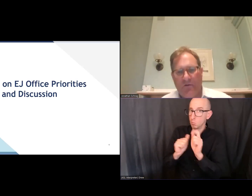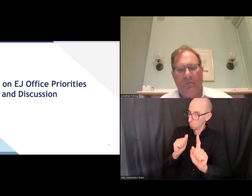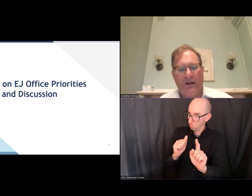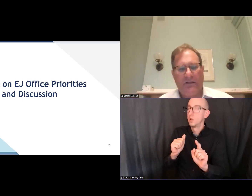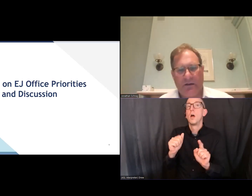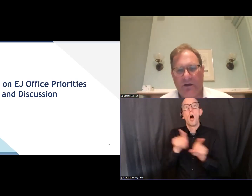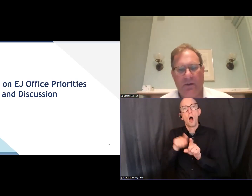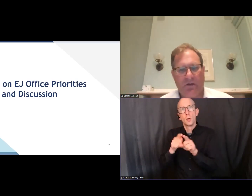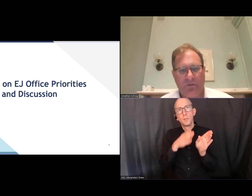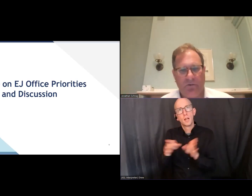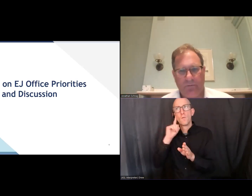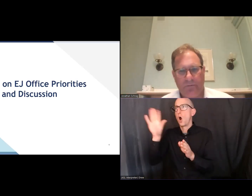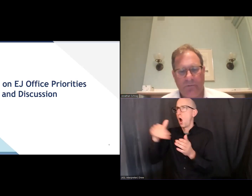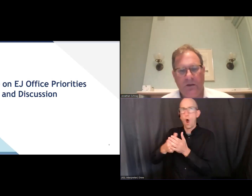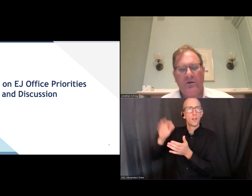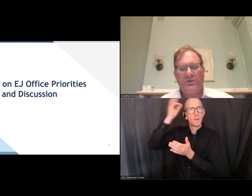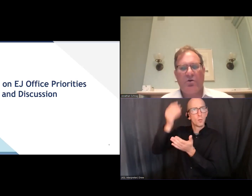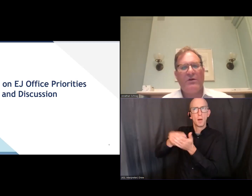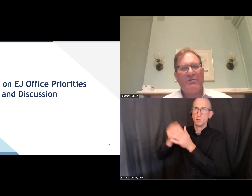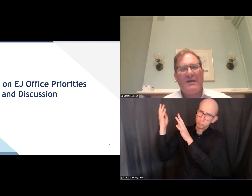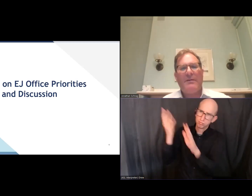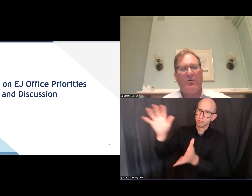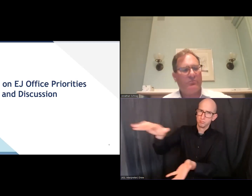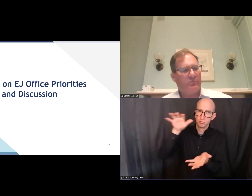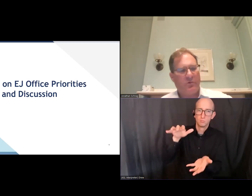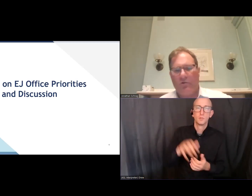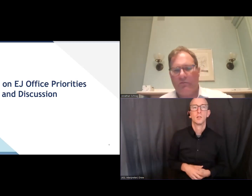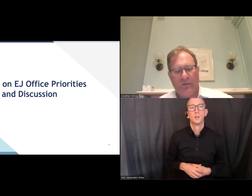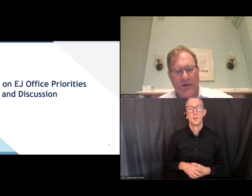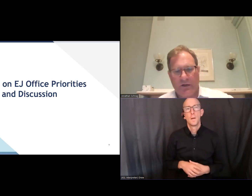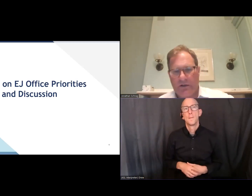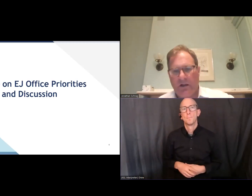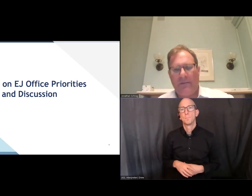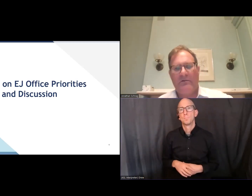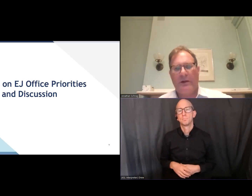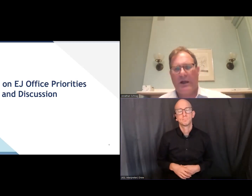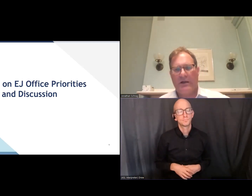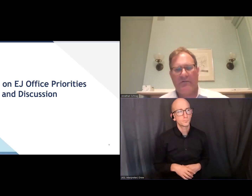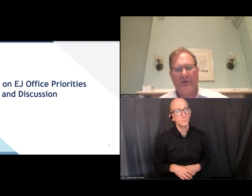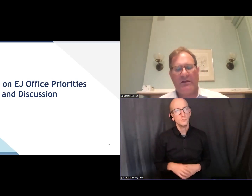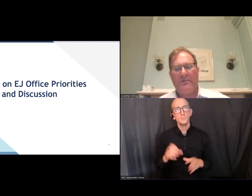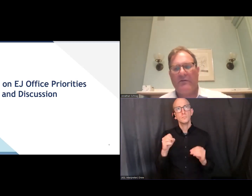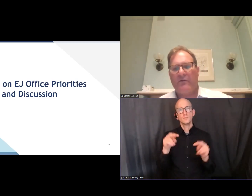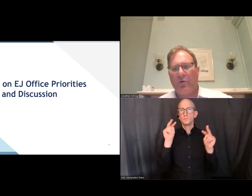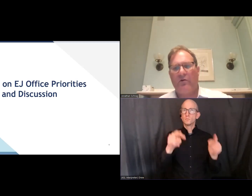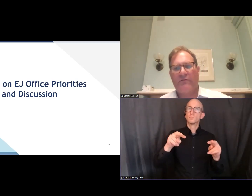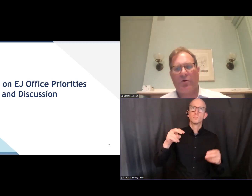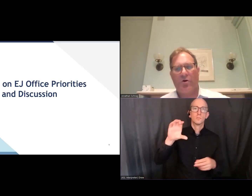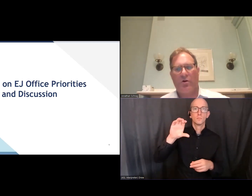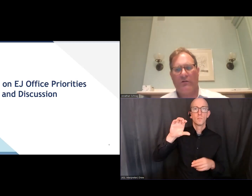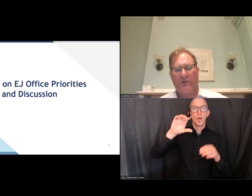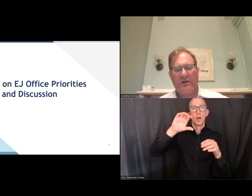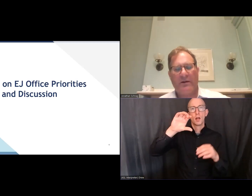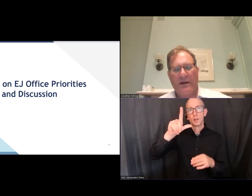of the federal money that is coming through. So if we think about the climate bank, if we think about solar